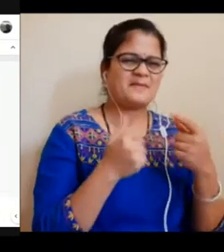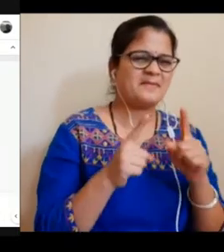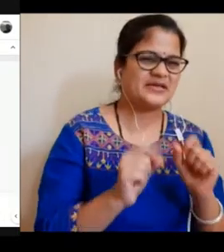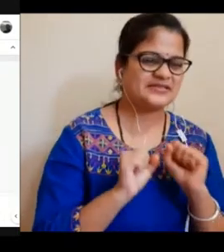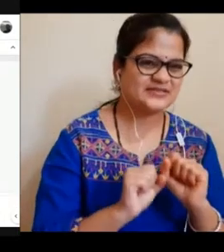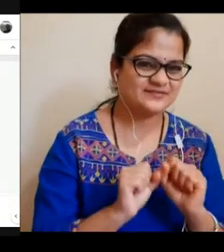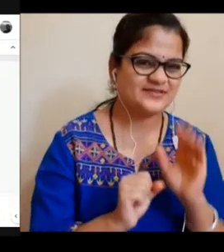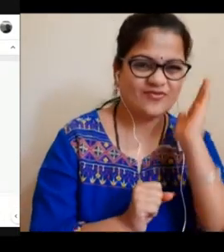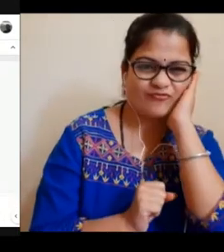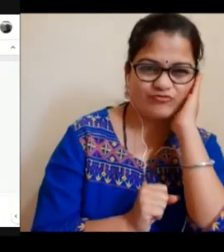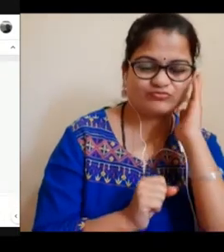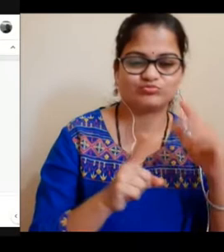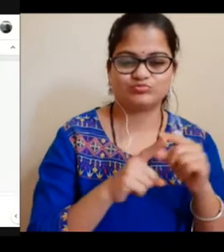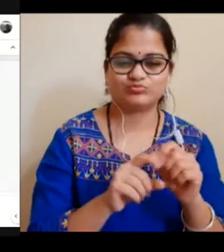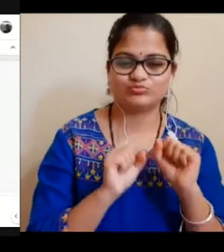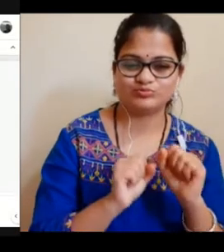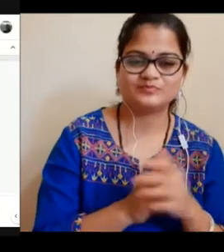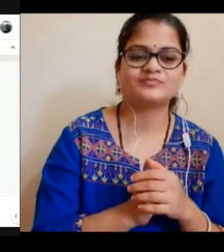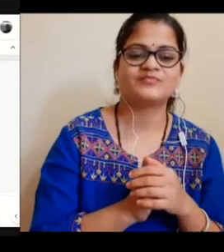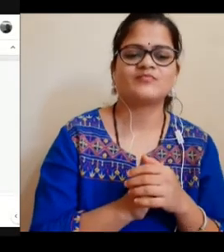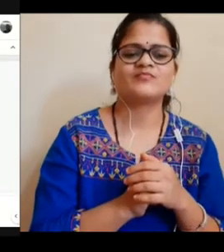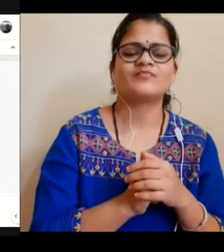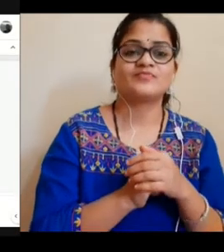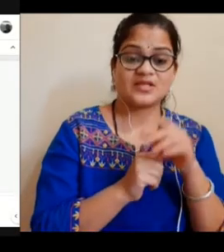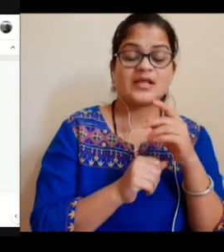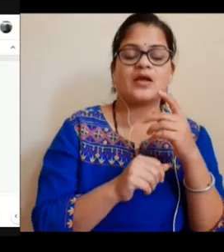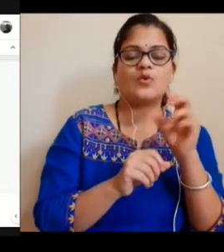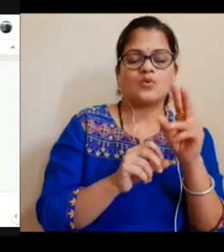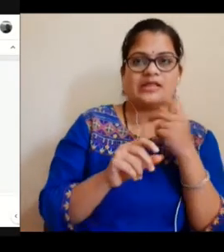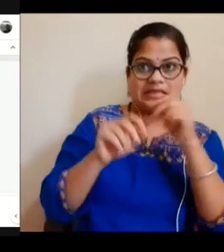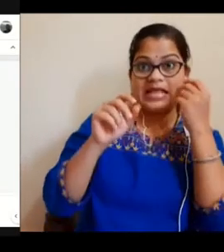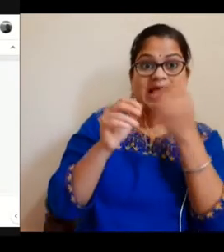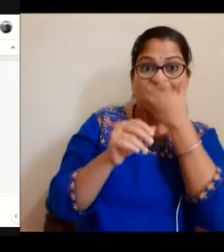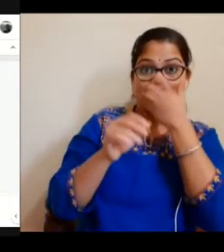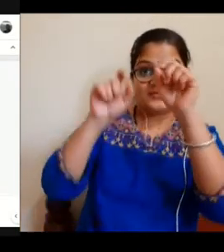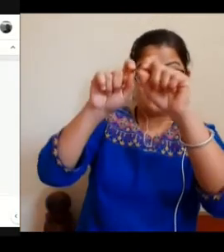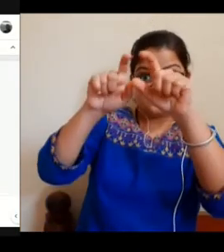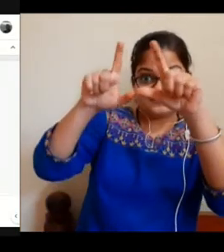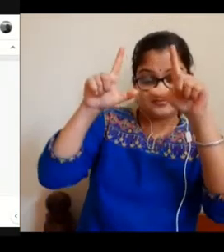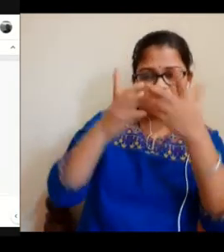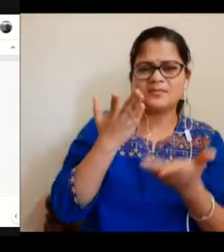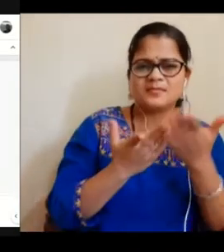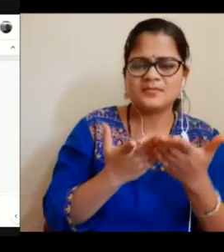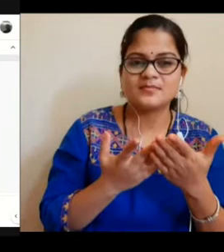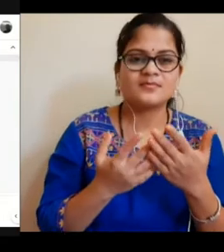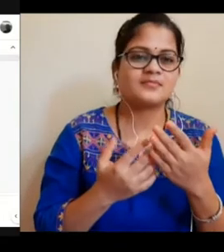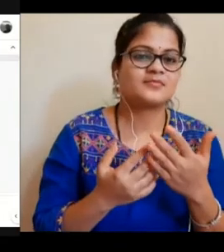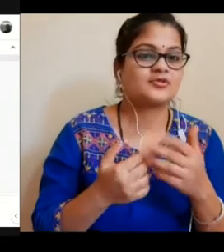difficult. Oh, it's difficult. Let me try making the apple bigger. You let me uh, know if that is easier.